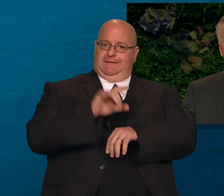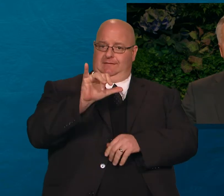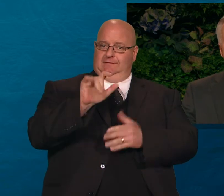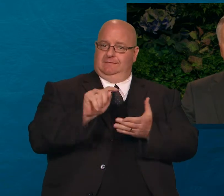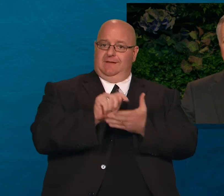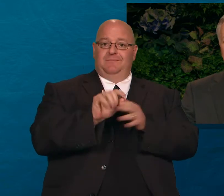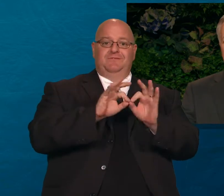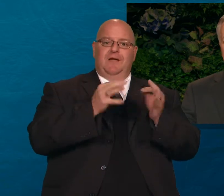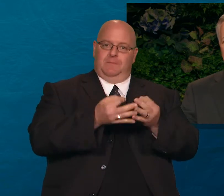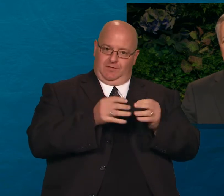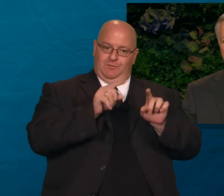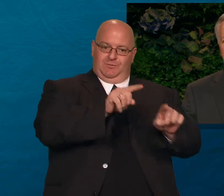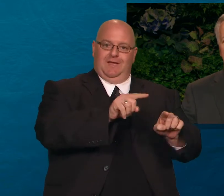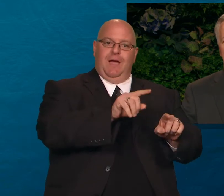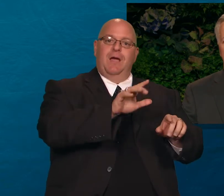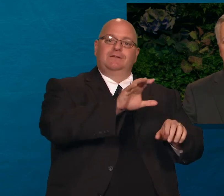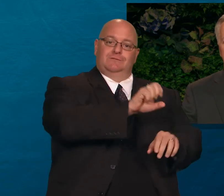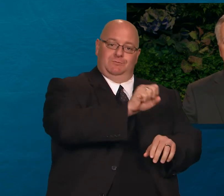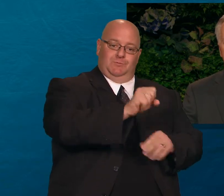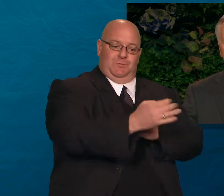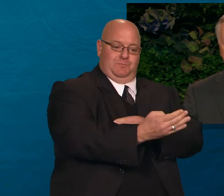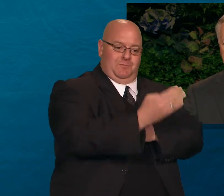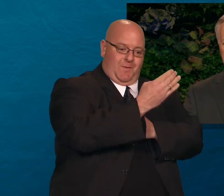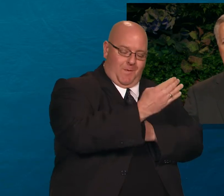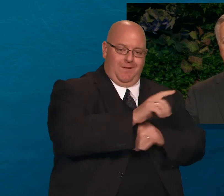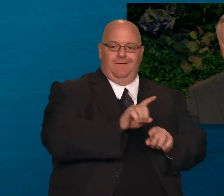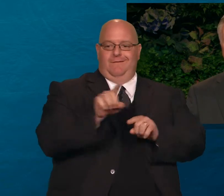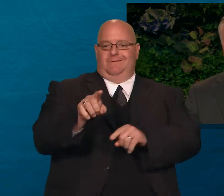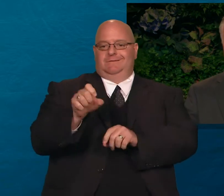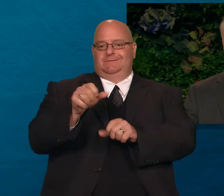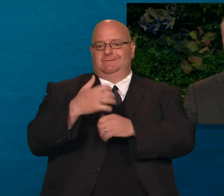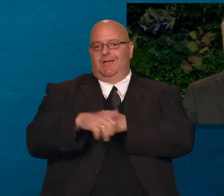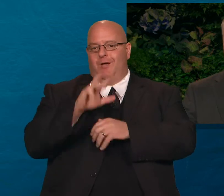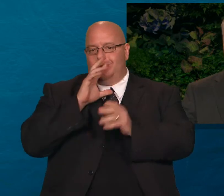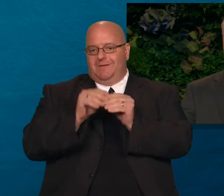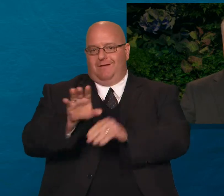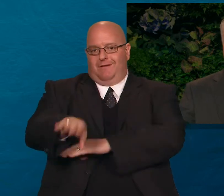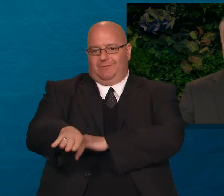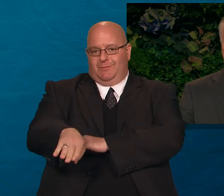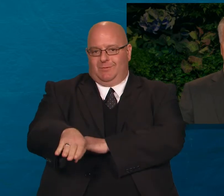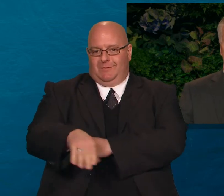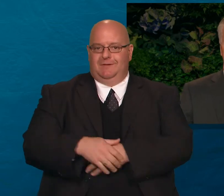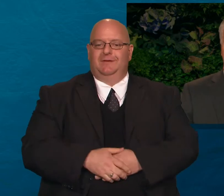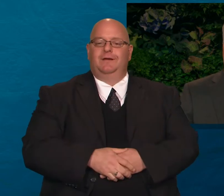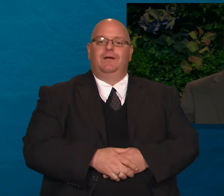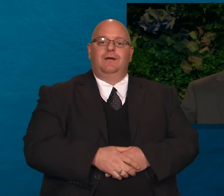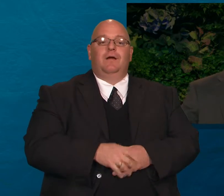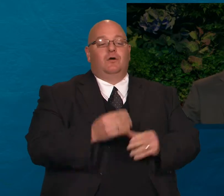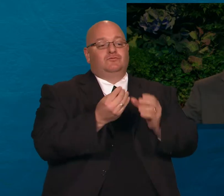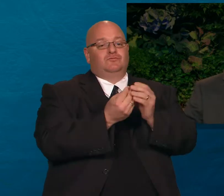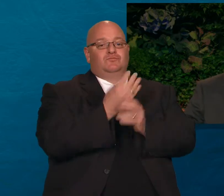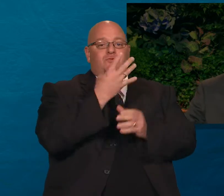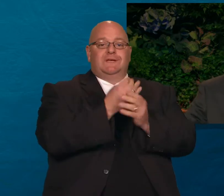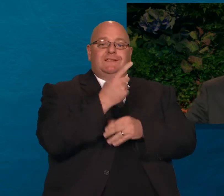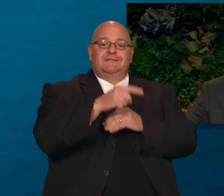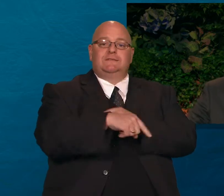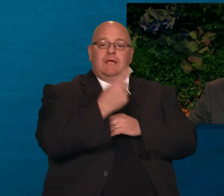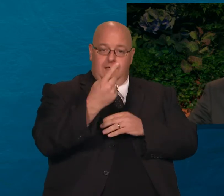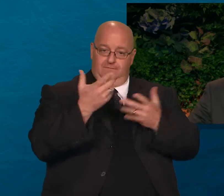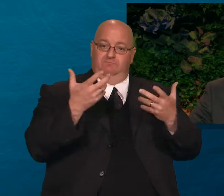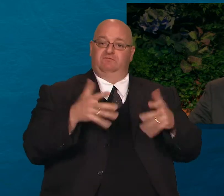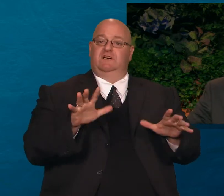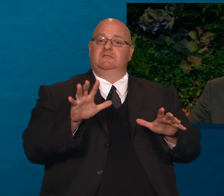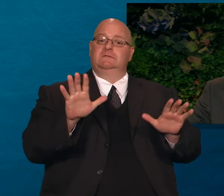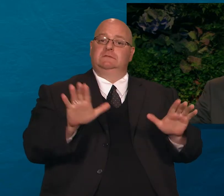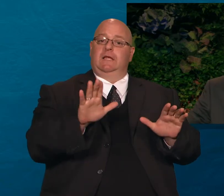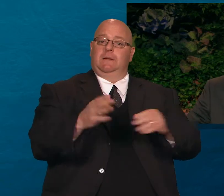days, families attended Sunday school in the morning and then sacrament meeting in the afternoon. On a beautiful spring day, after returning